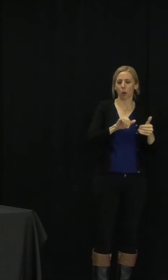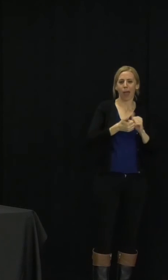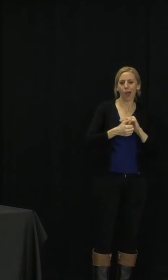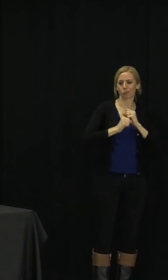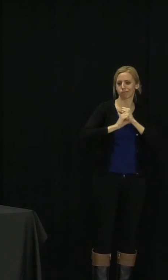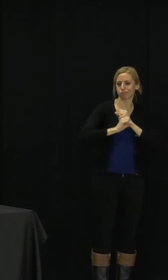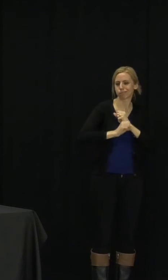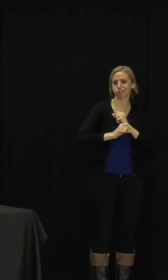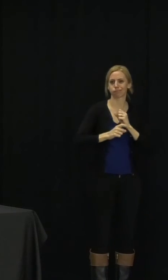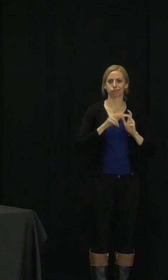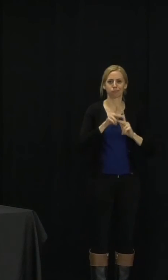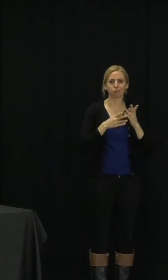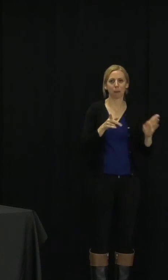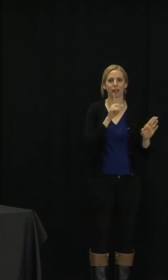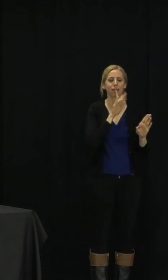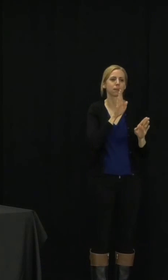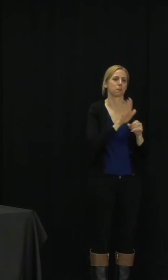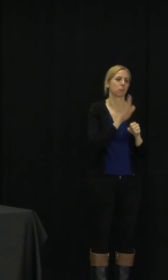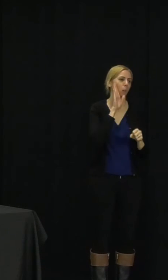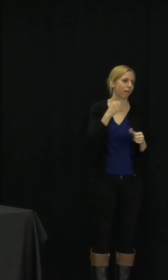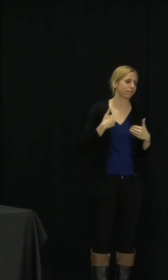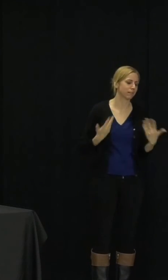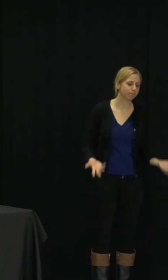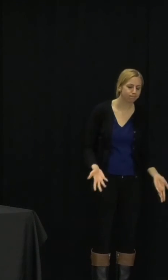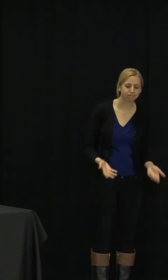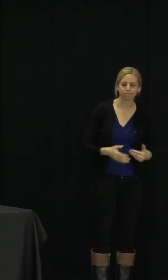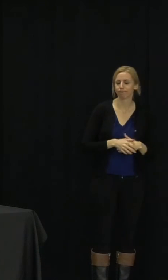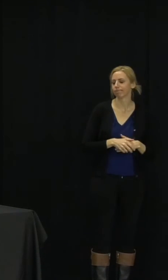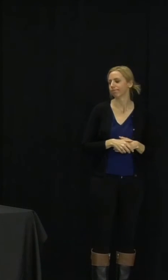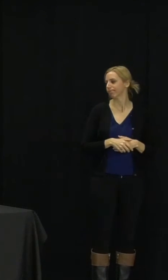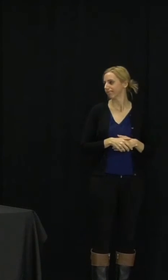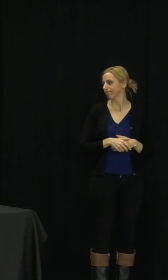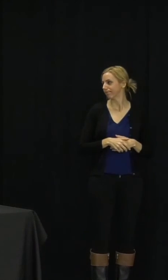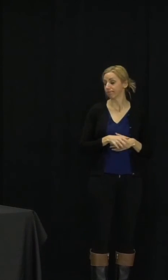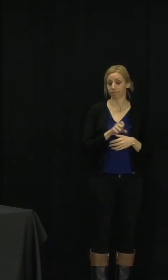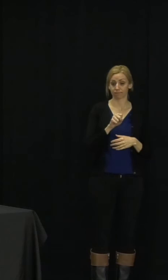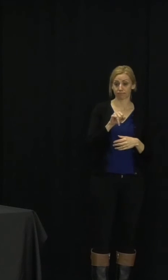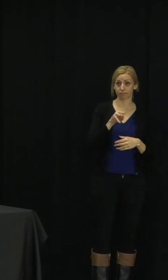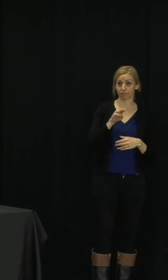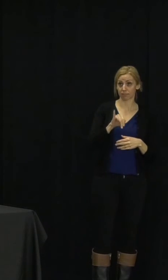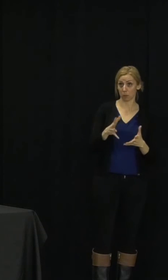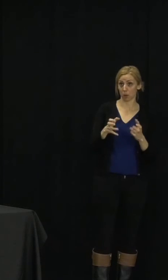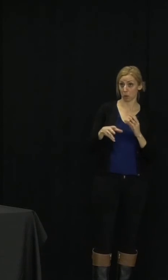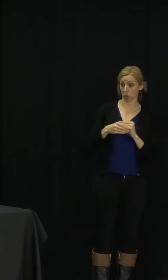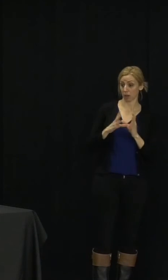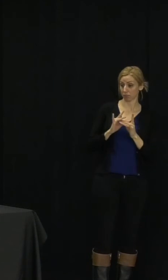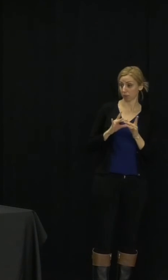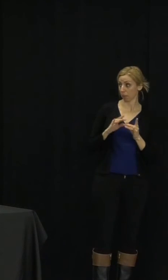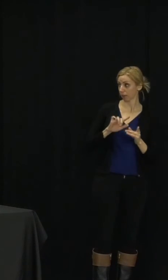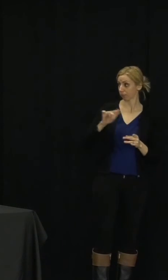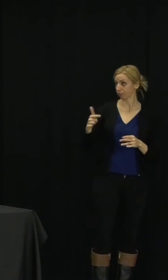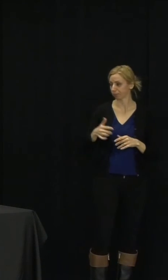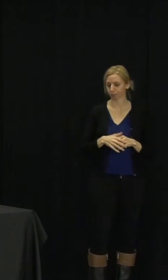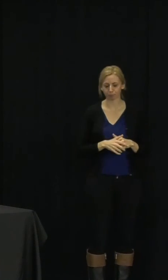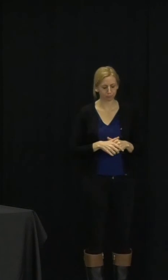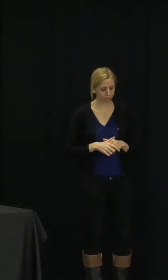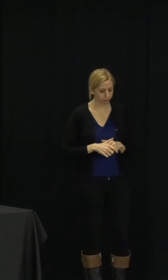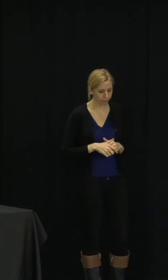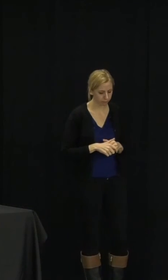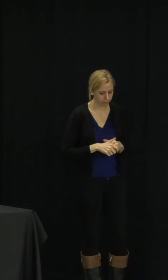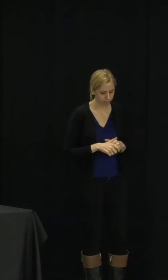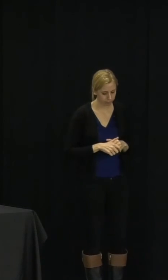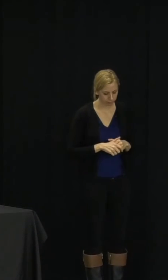more positively, adequately capitalizing efforts to address inequality. So our scribes,